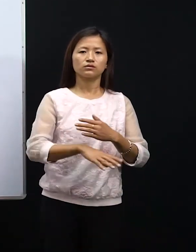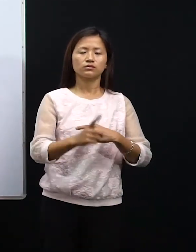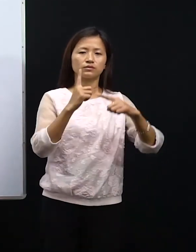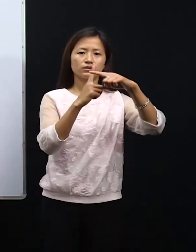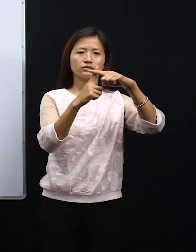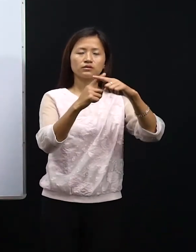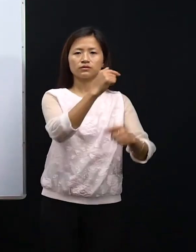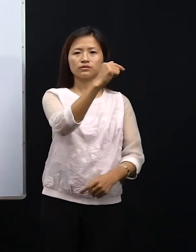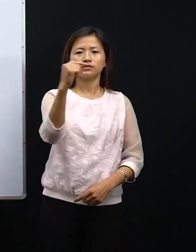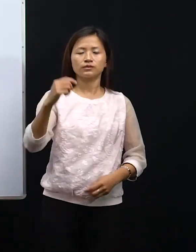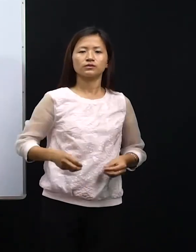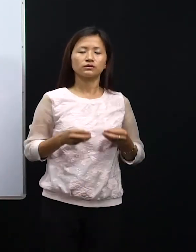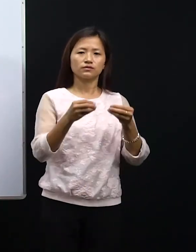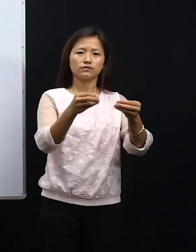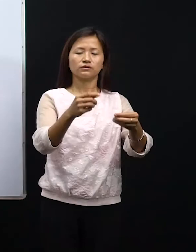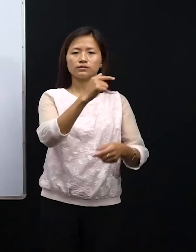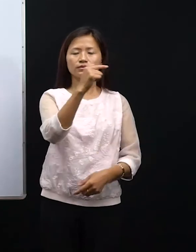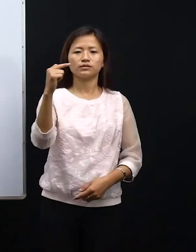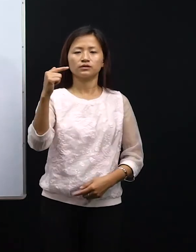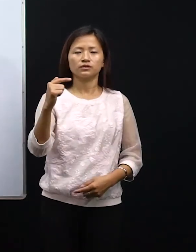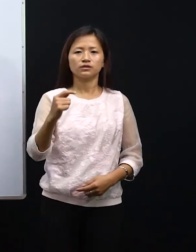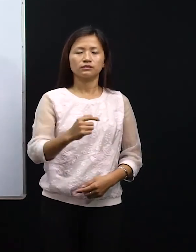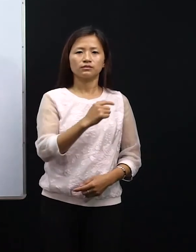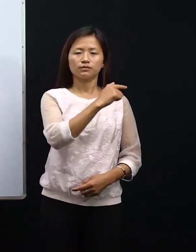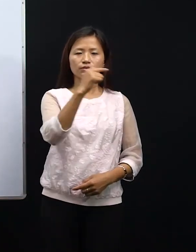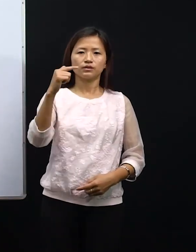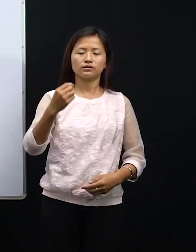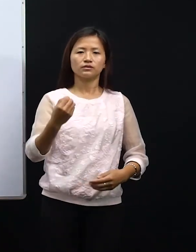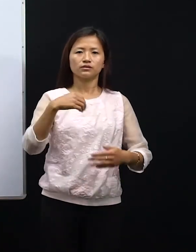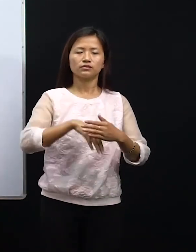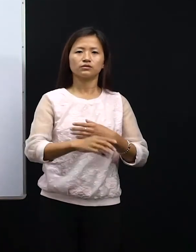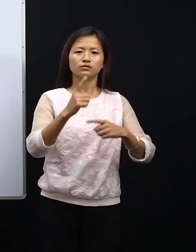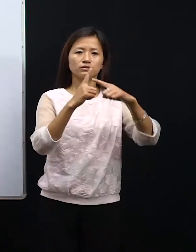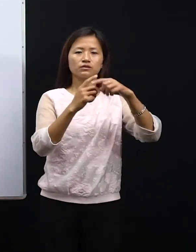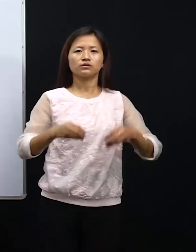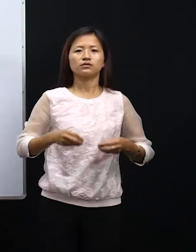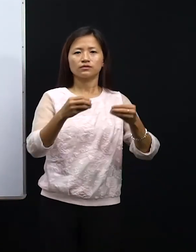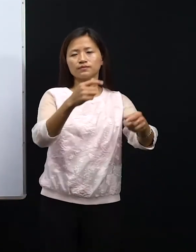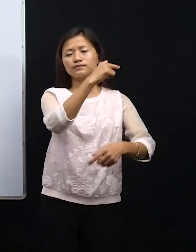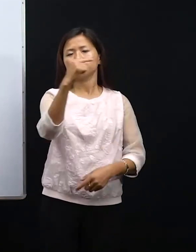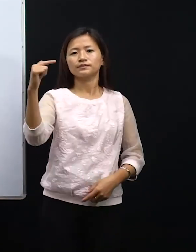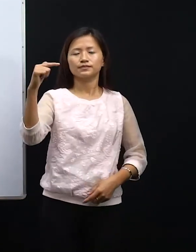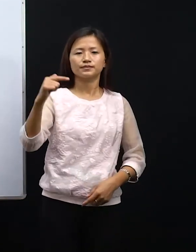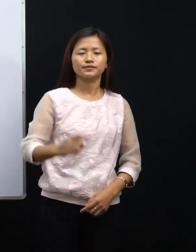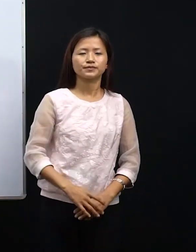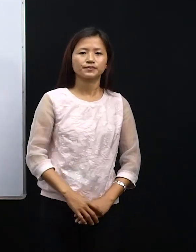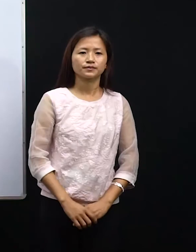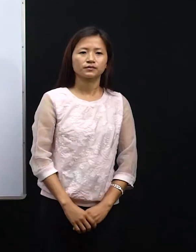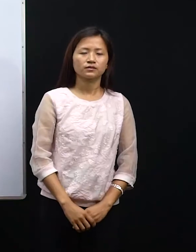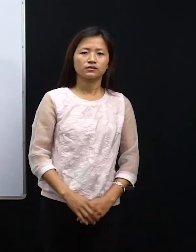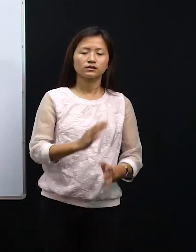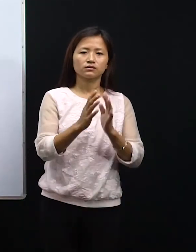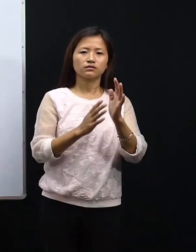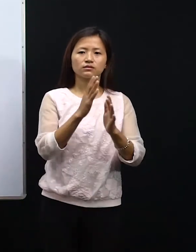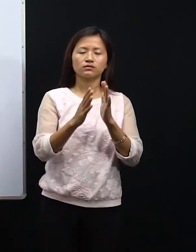you minus. Minus and plus will give you again minus. Please keep in mind that the sign